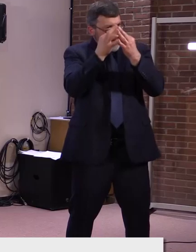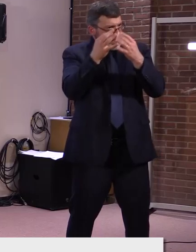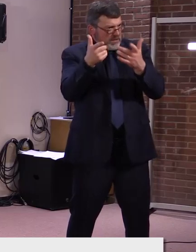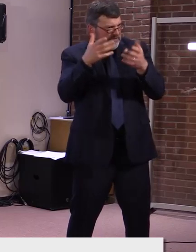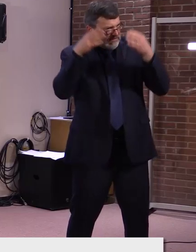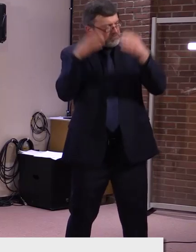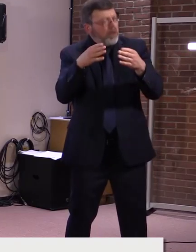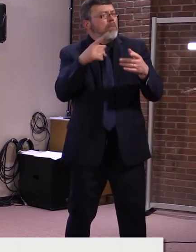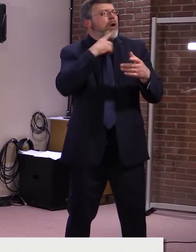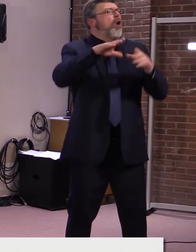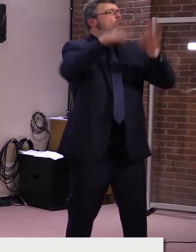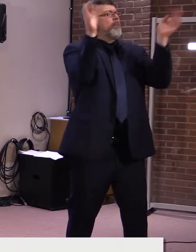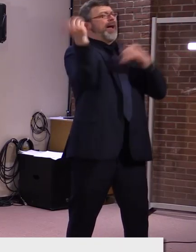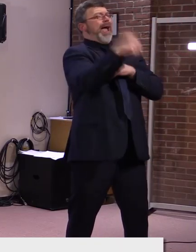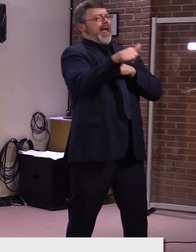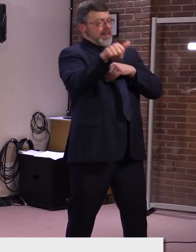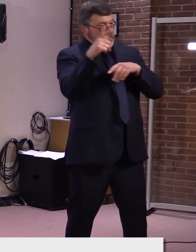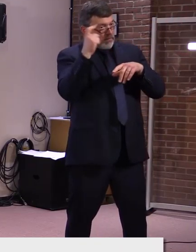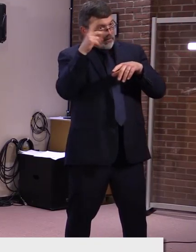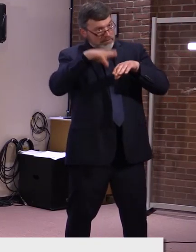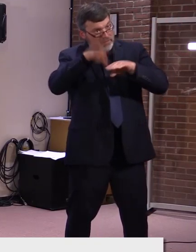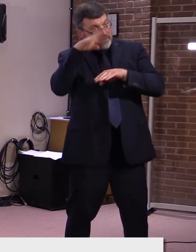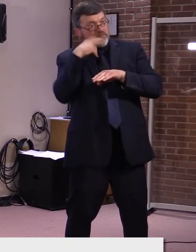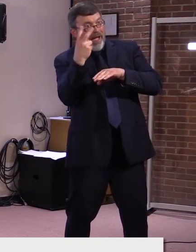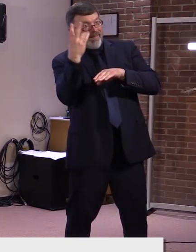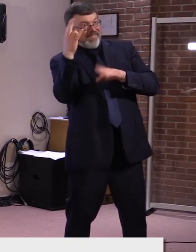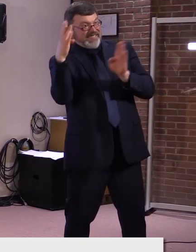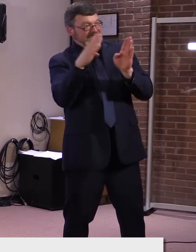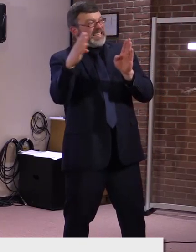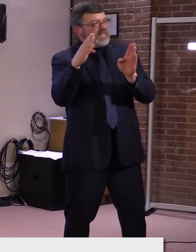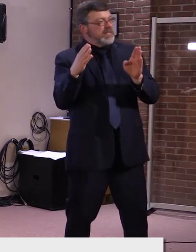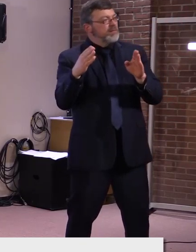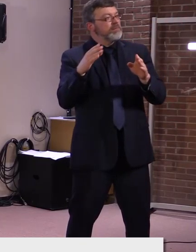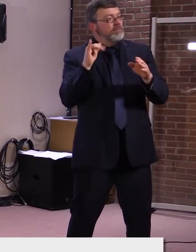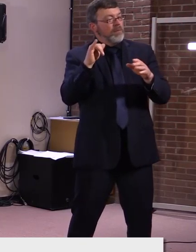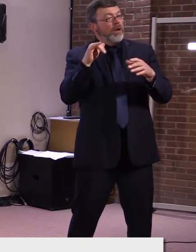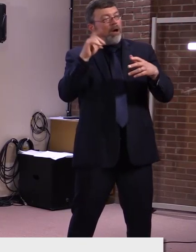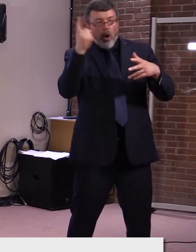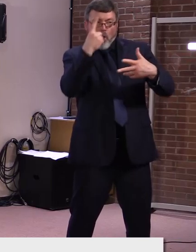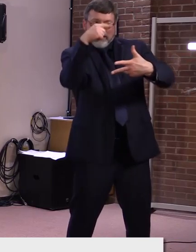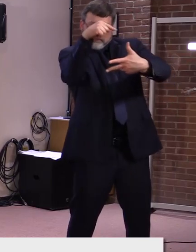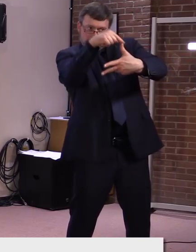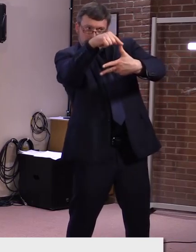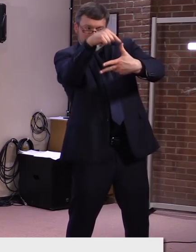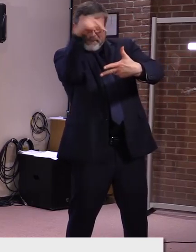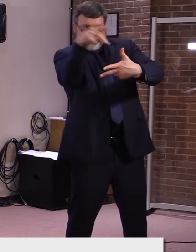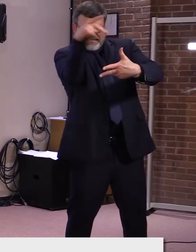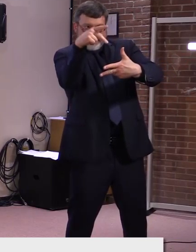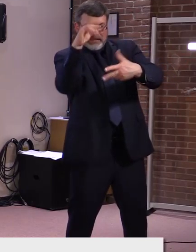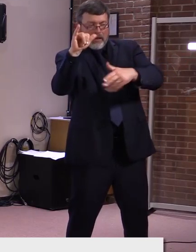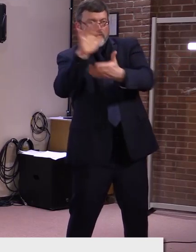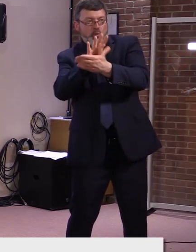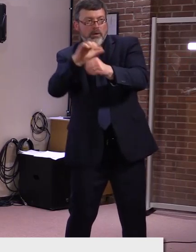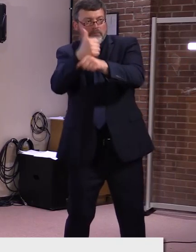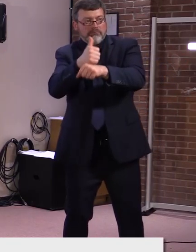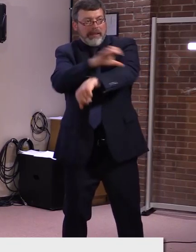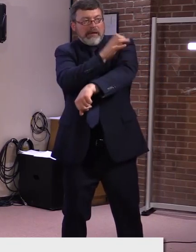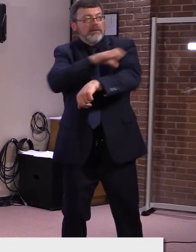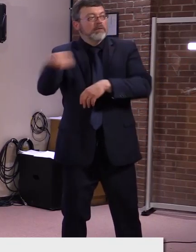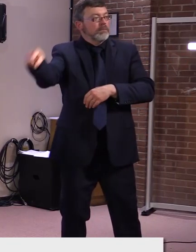state that offers the Pfizer vaccine. All sites will be open to the public parents, guardians, and family members who